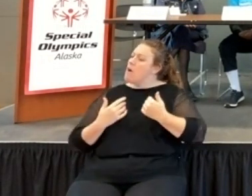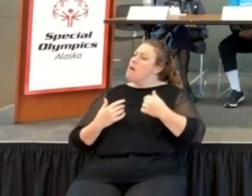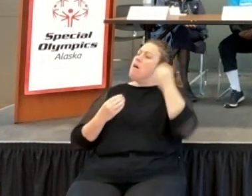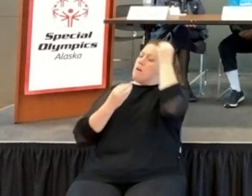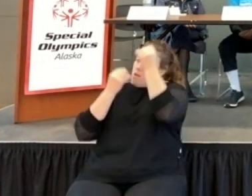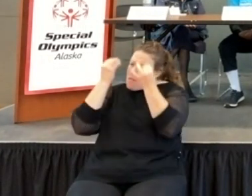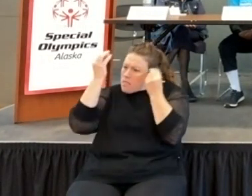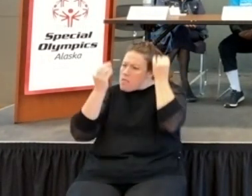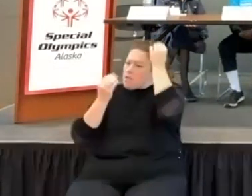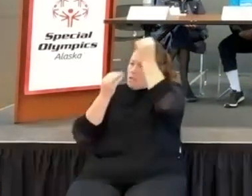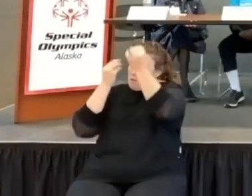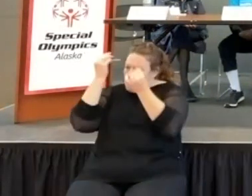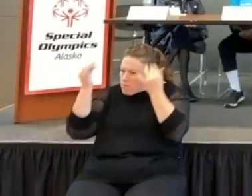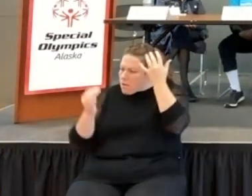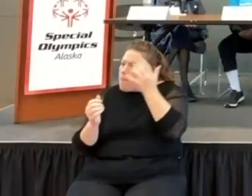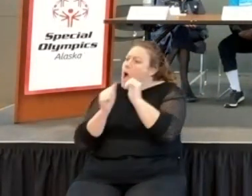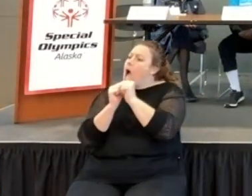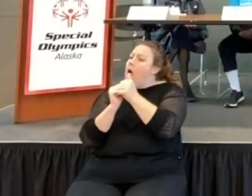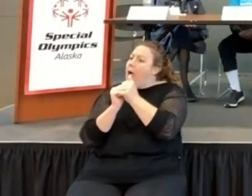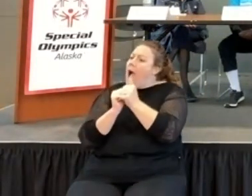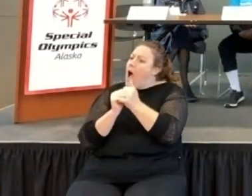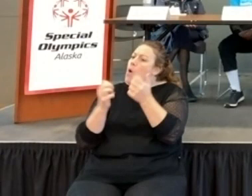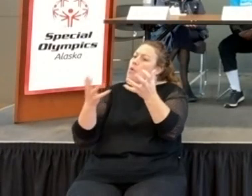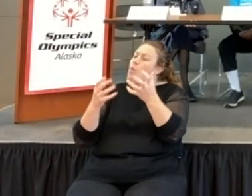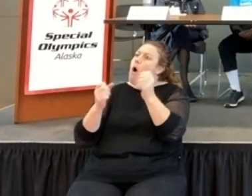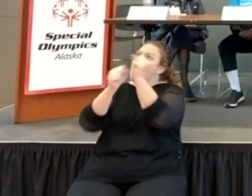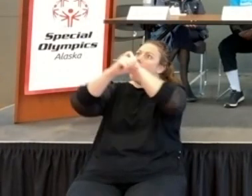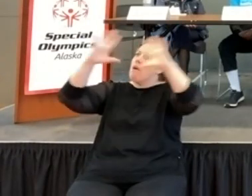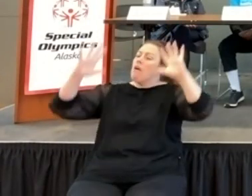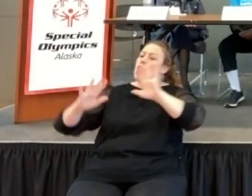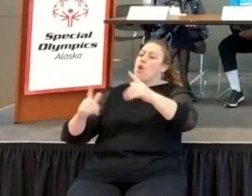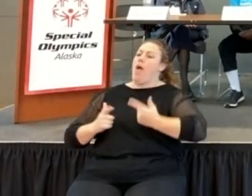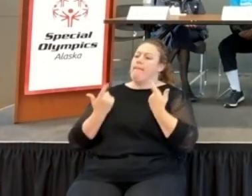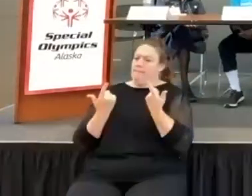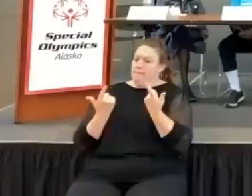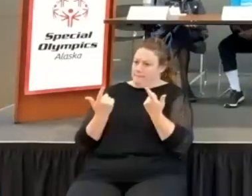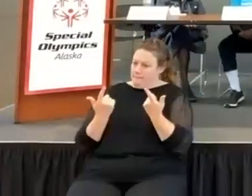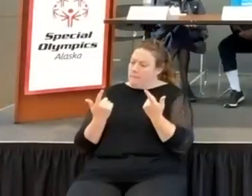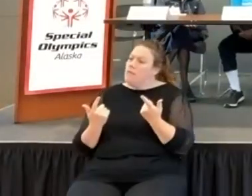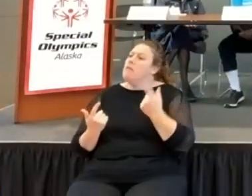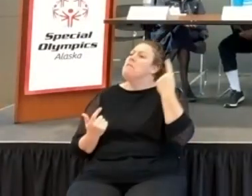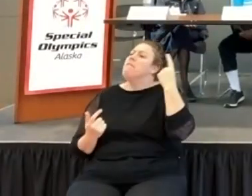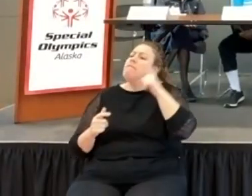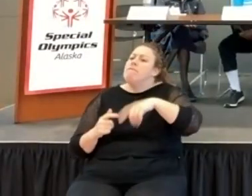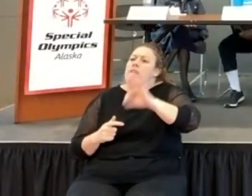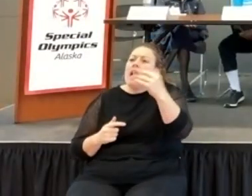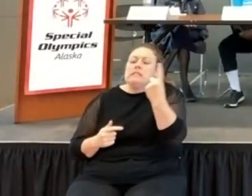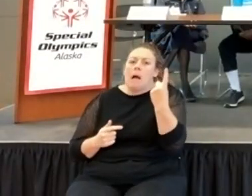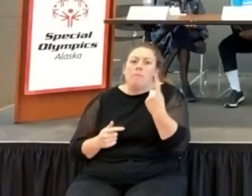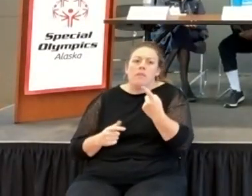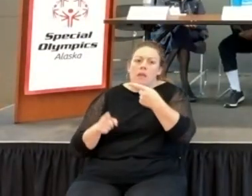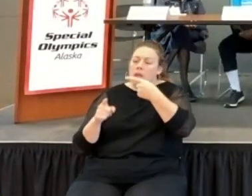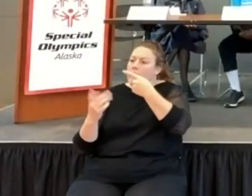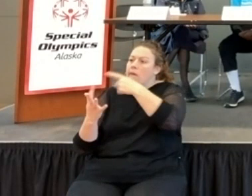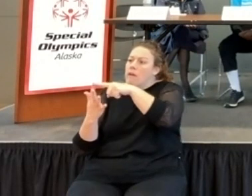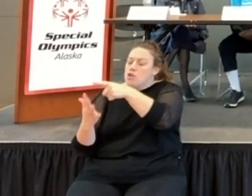about how you want to spend your life. You know, find something that you're passionate about and jump